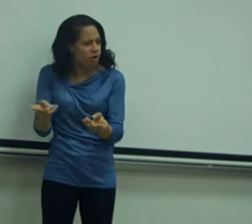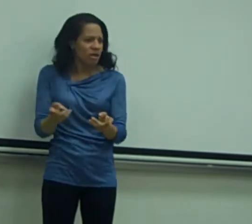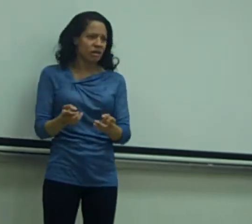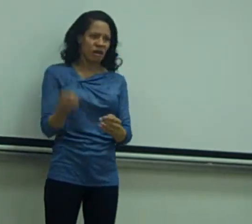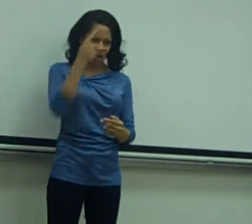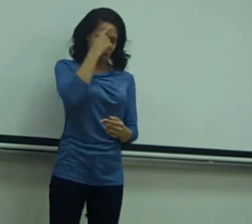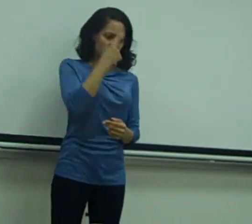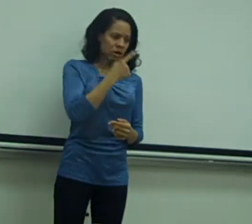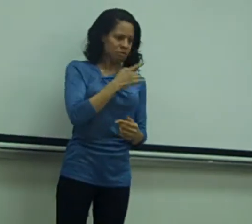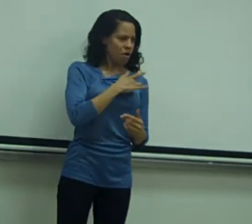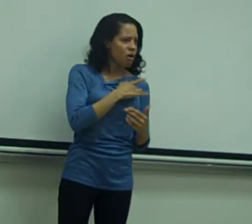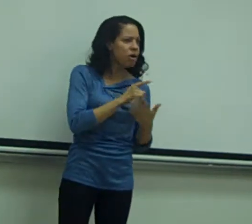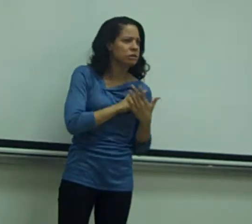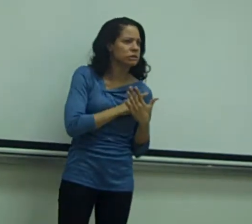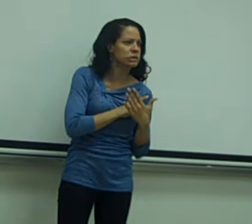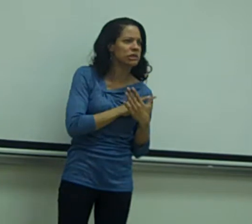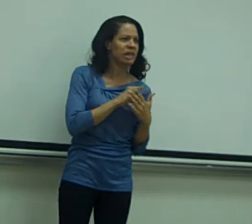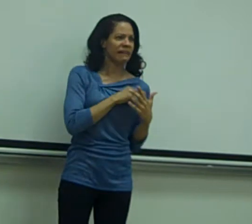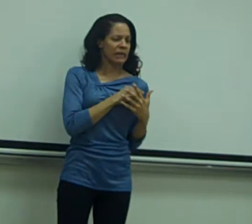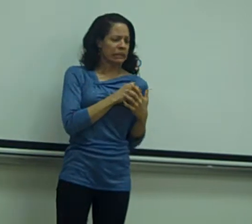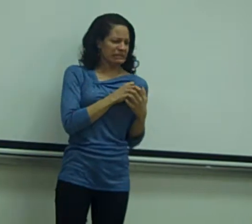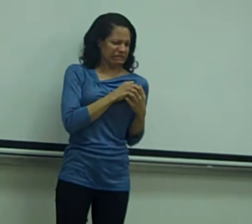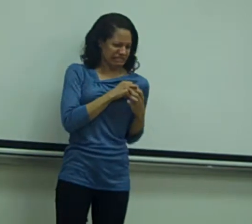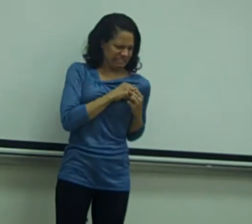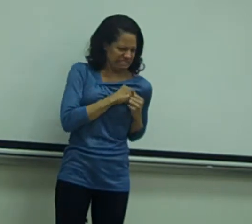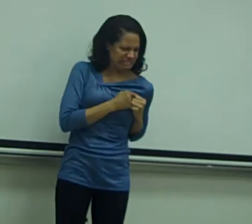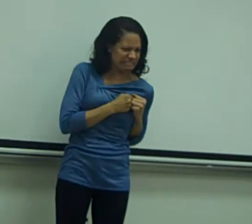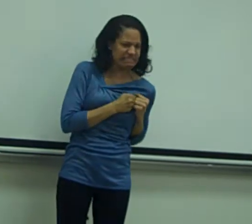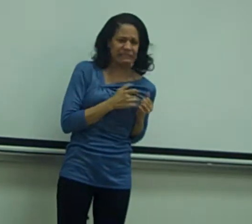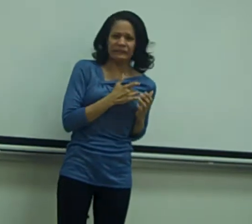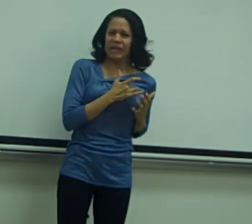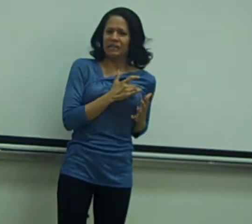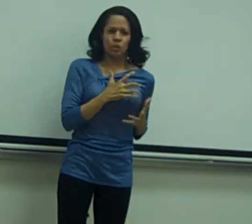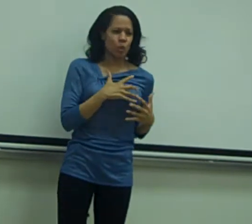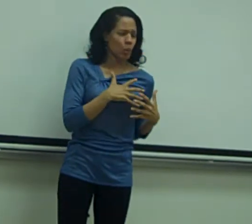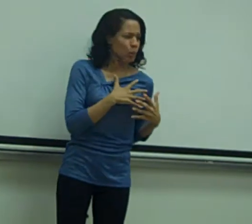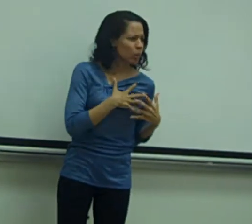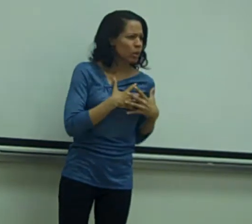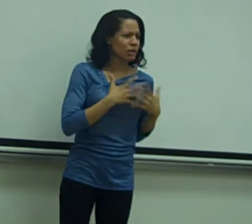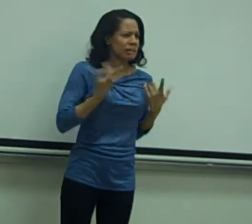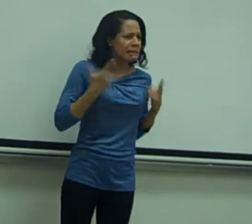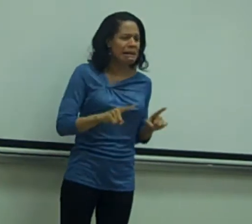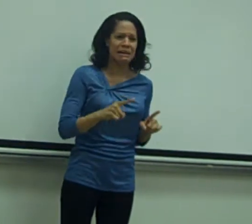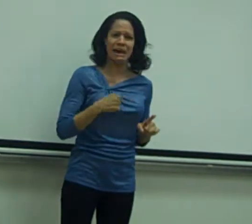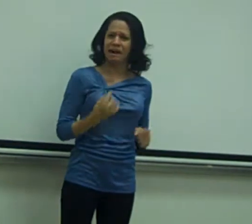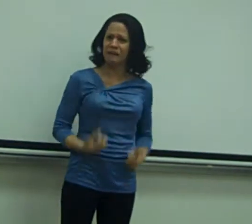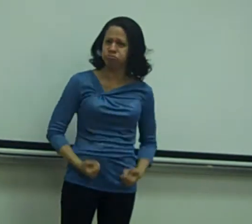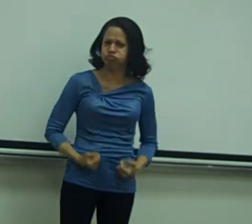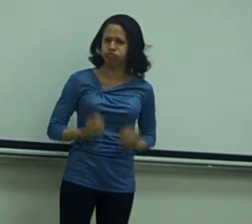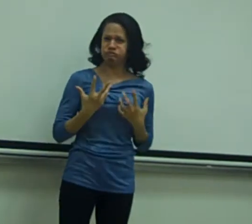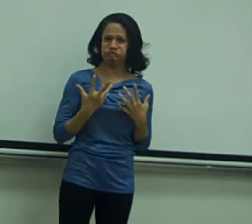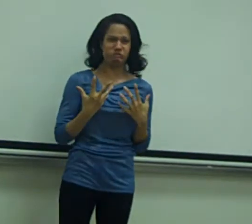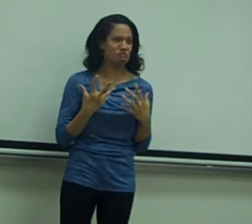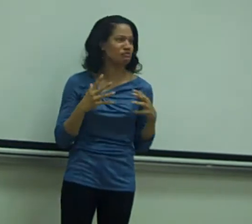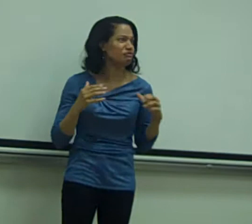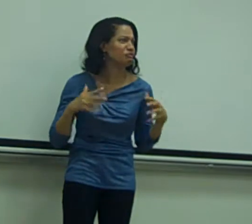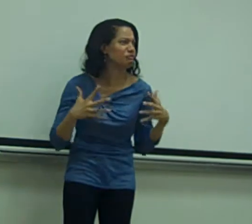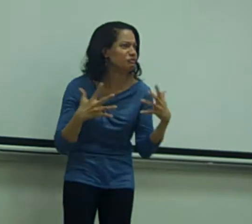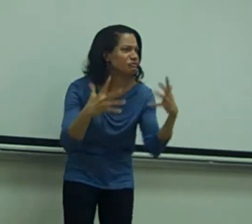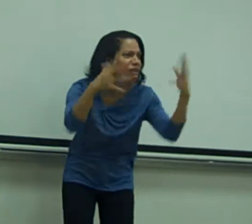continue to beat. That's never happened to me before, so I was freaking out. I just said, hey, get me to the hospital now. So we